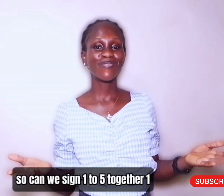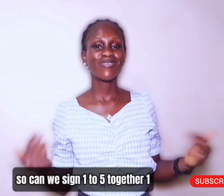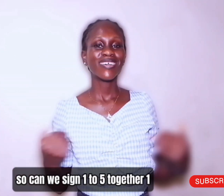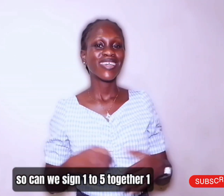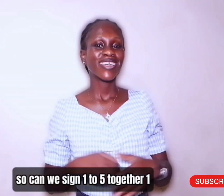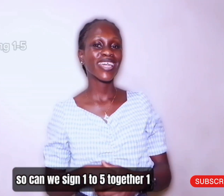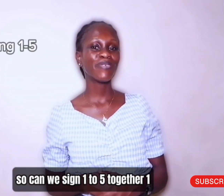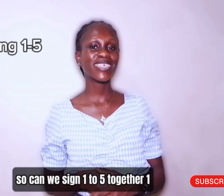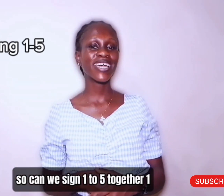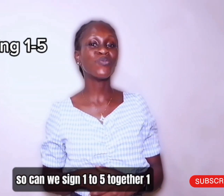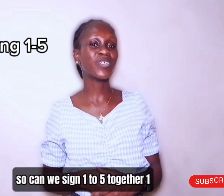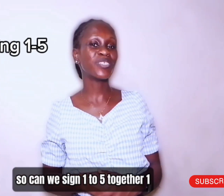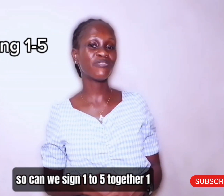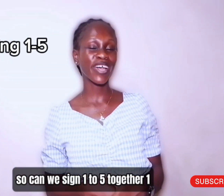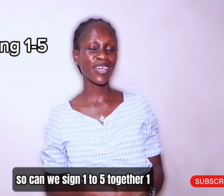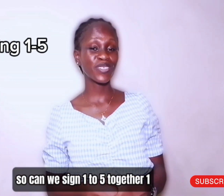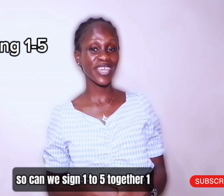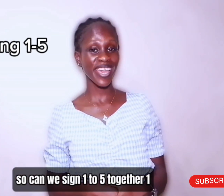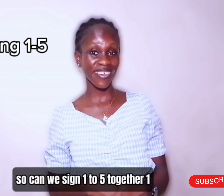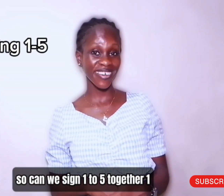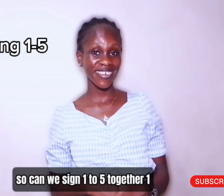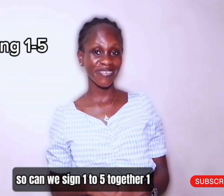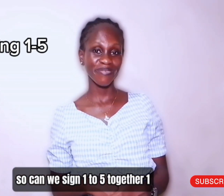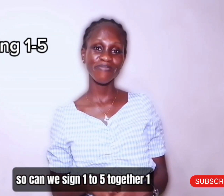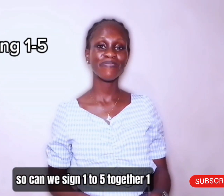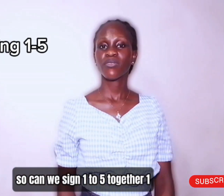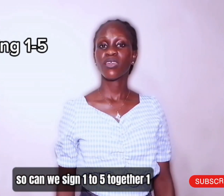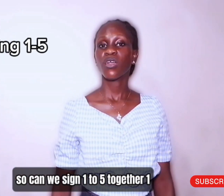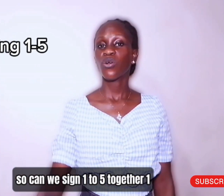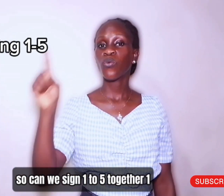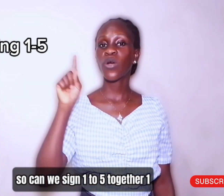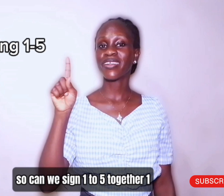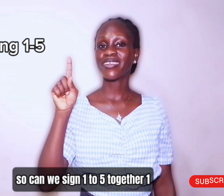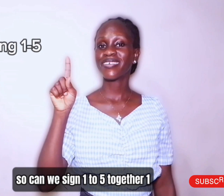So, can we sign 1 to 5 together? 1,